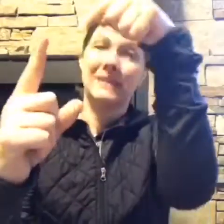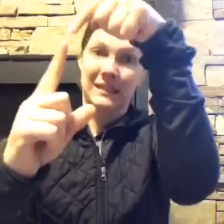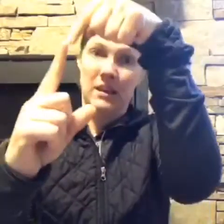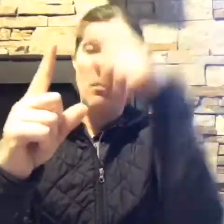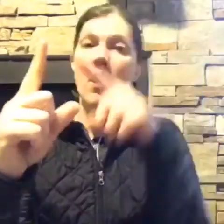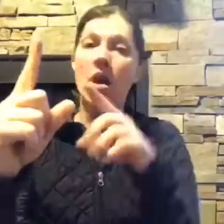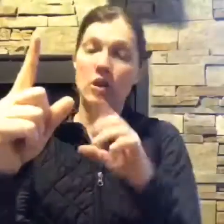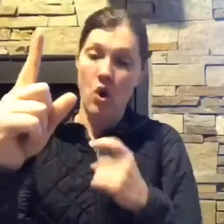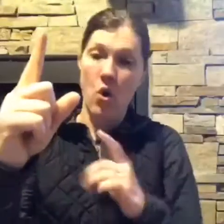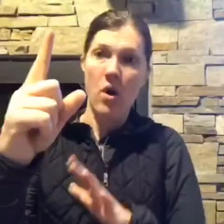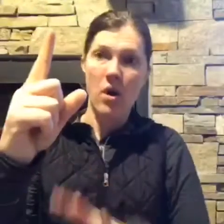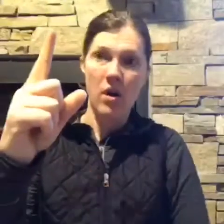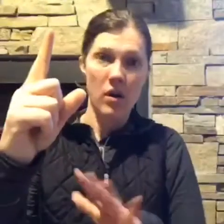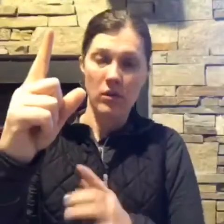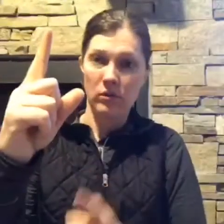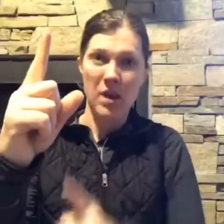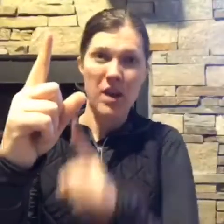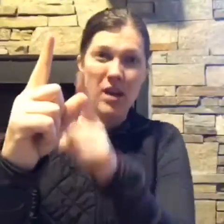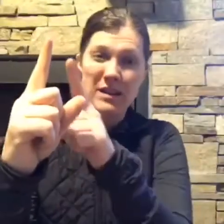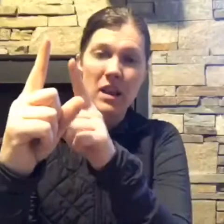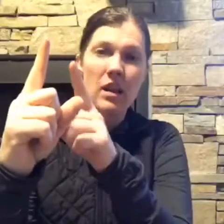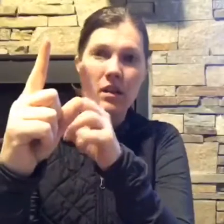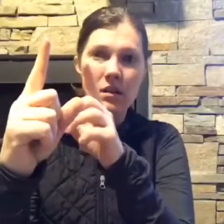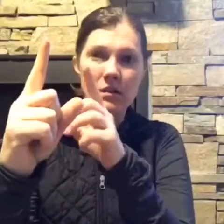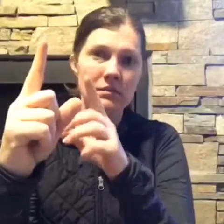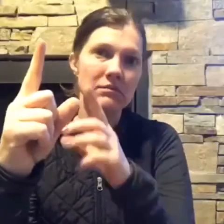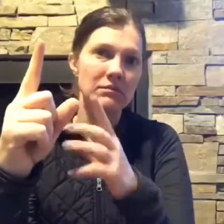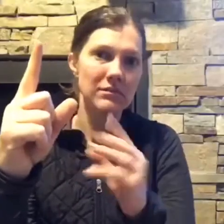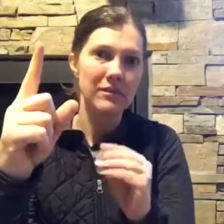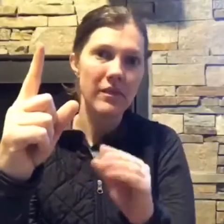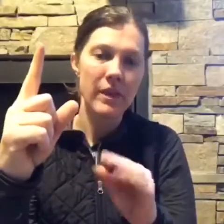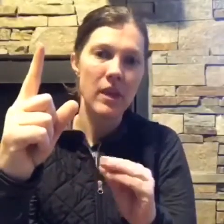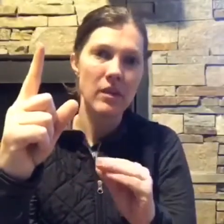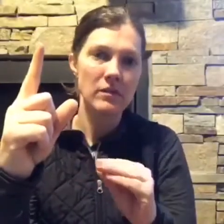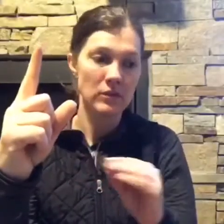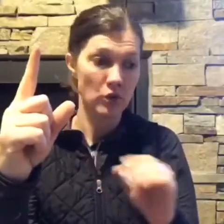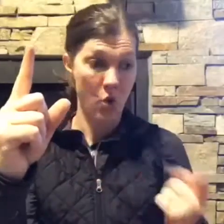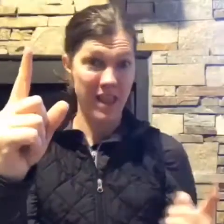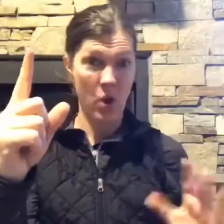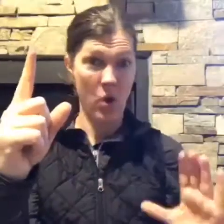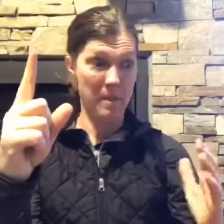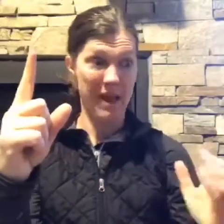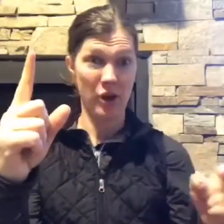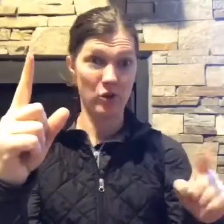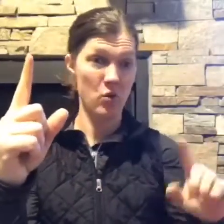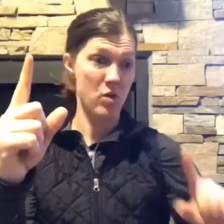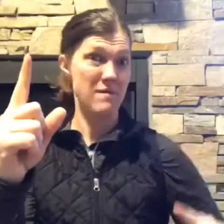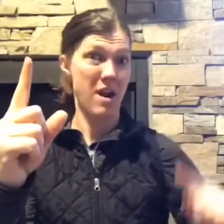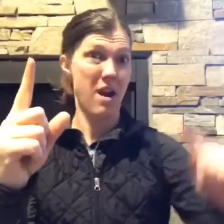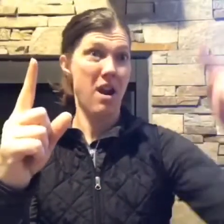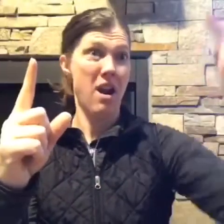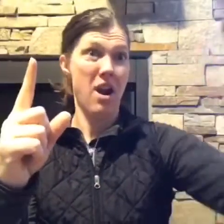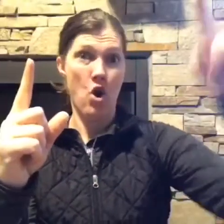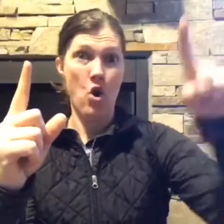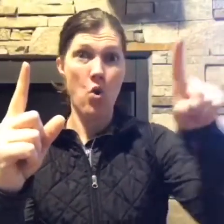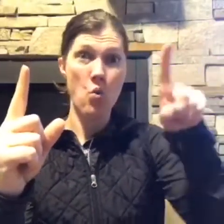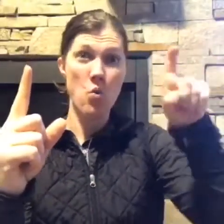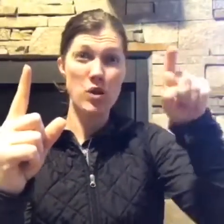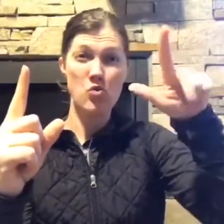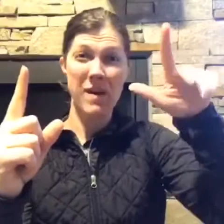125. So which balloon went higher? Well, it's pretty obvious that the second balloon went higher. And again, that's finding the vertex, things